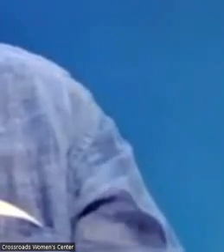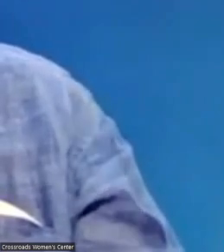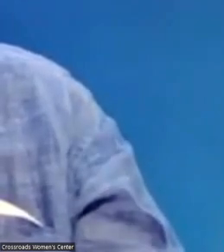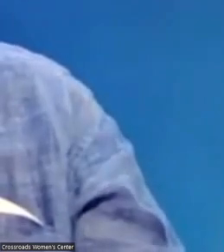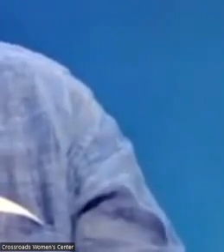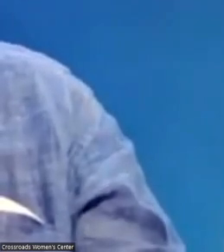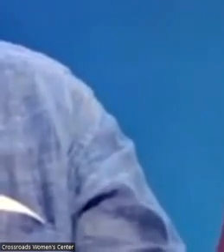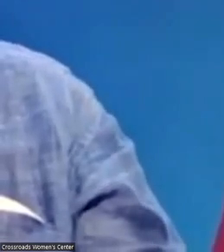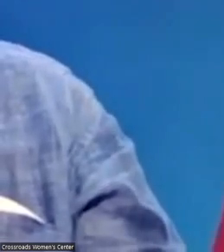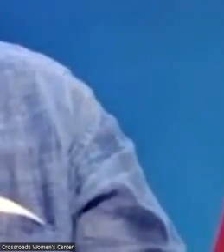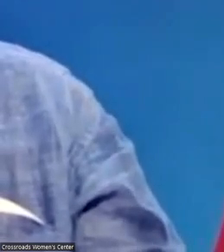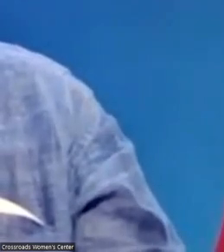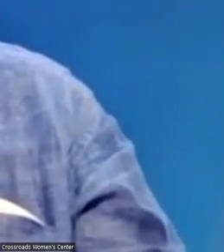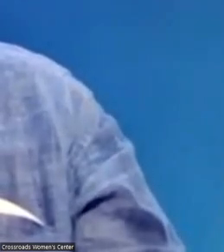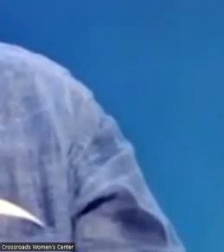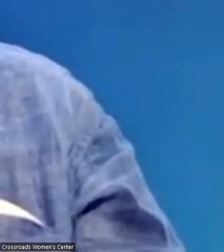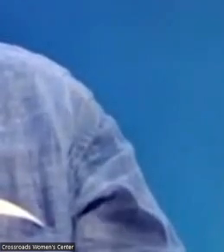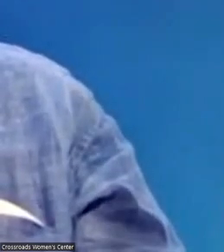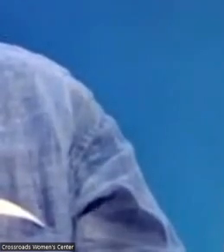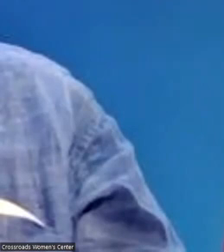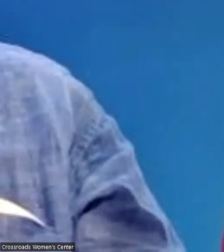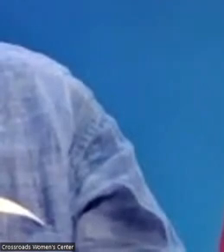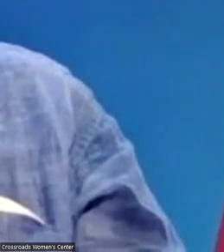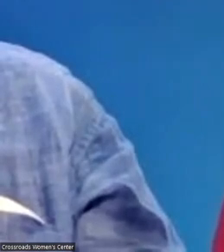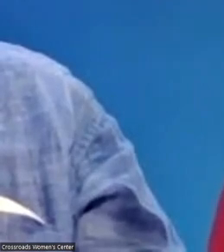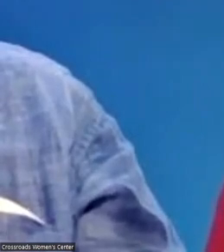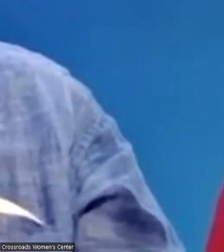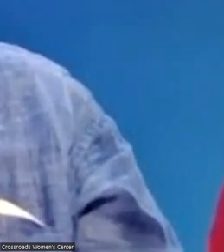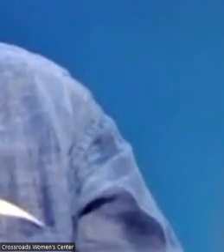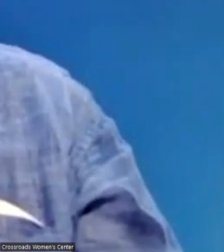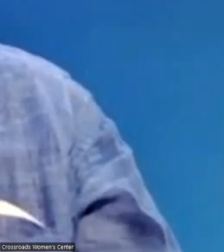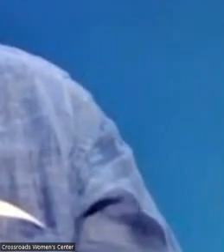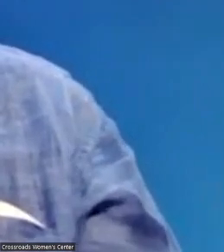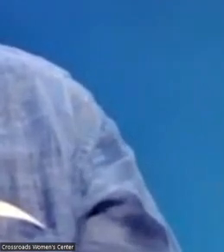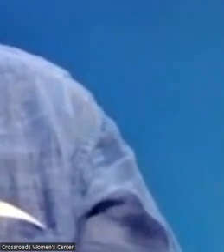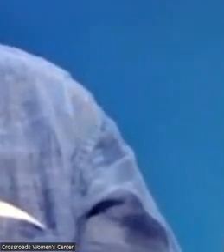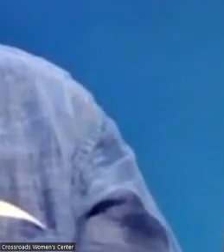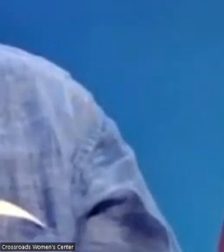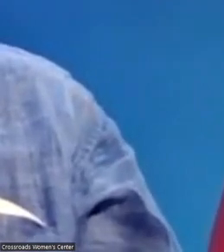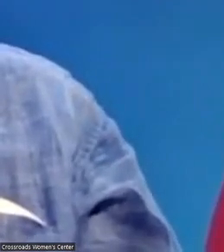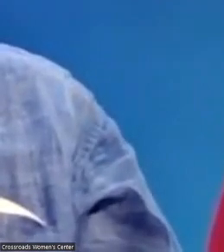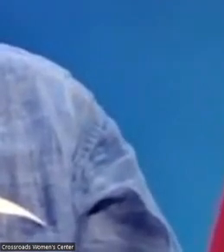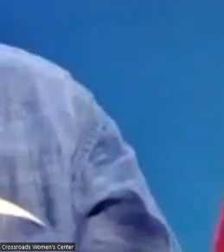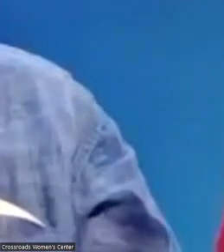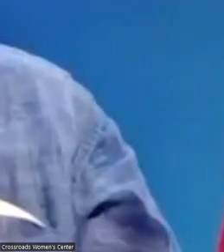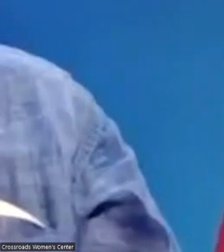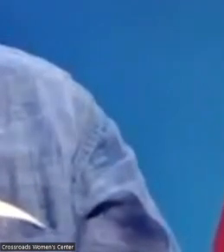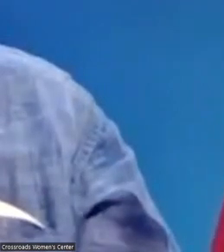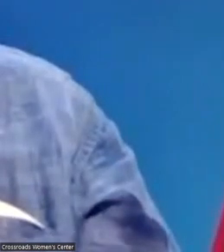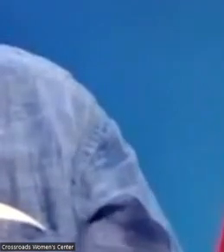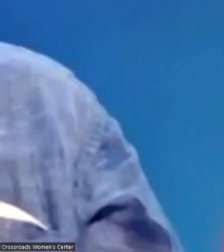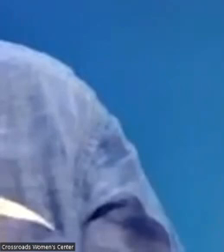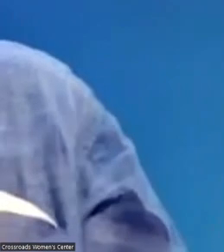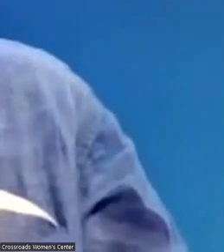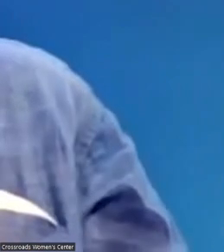many more. But the point being that I'm trying to make is that the U.S. movement really is seeing the